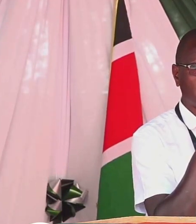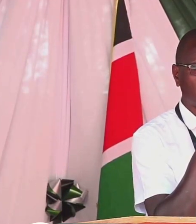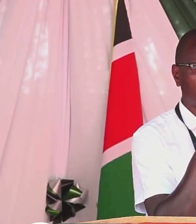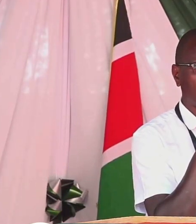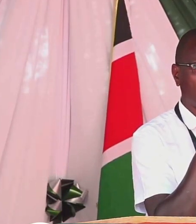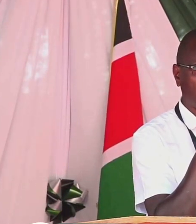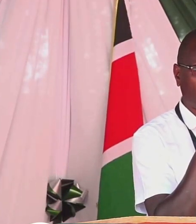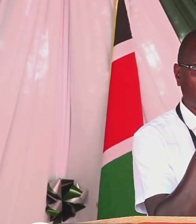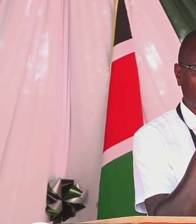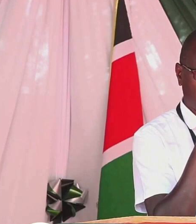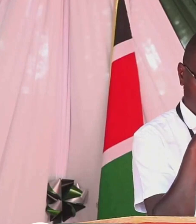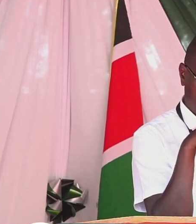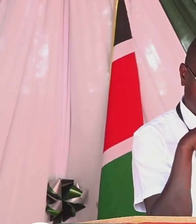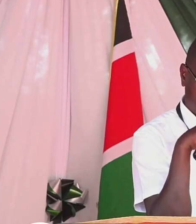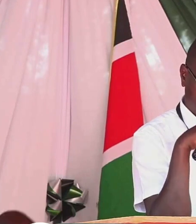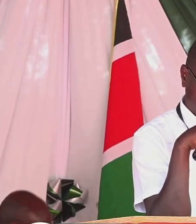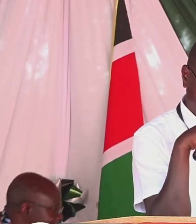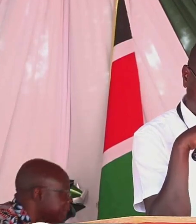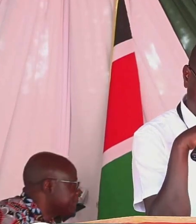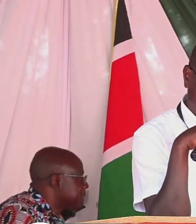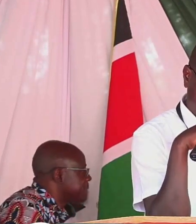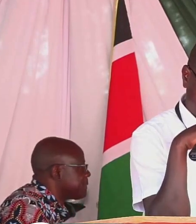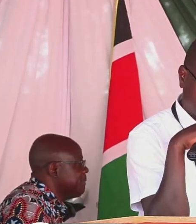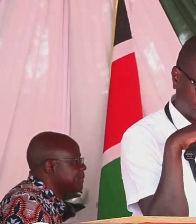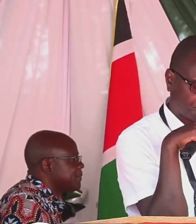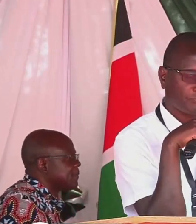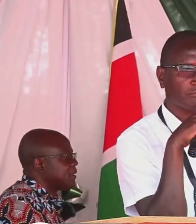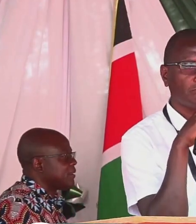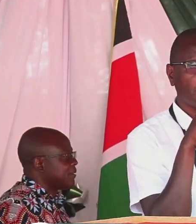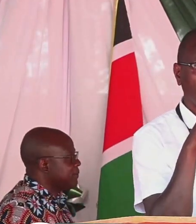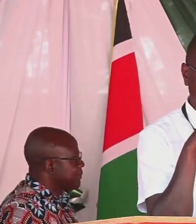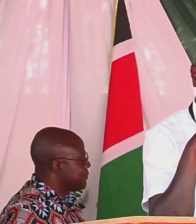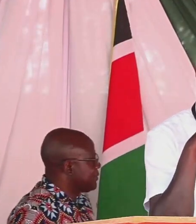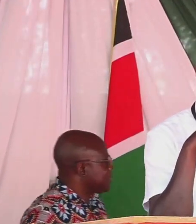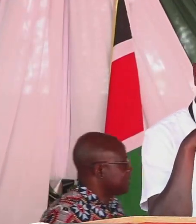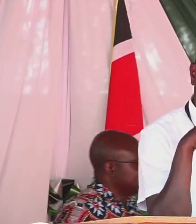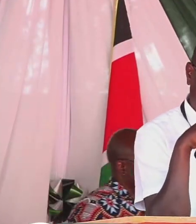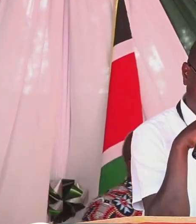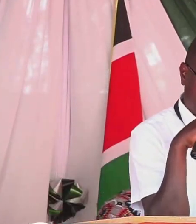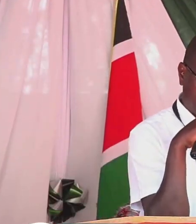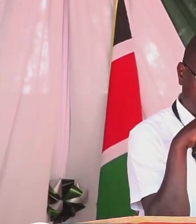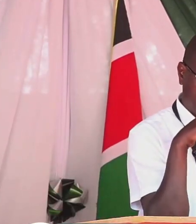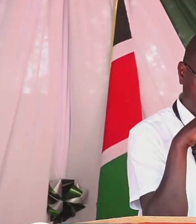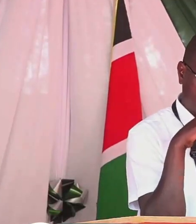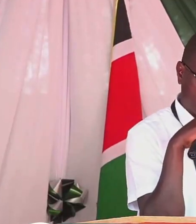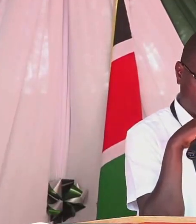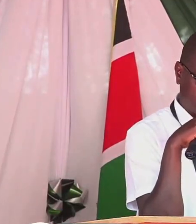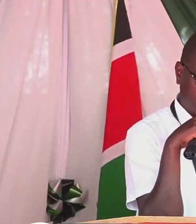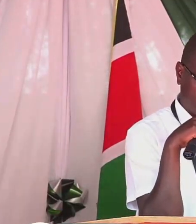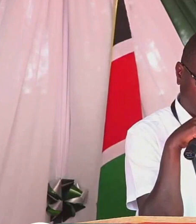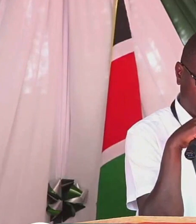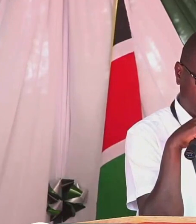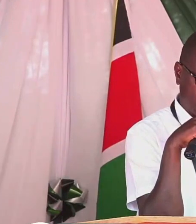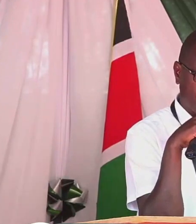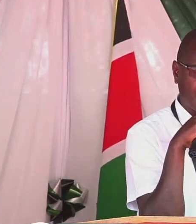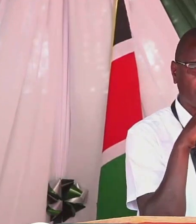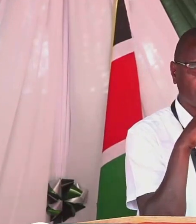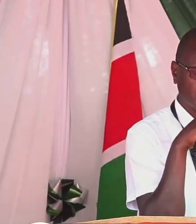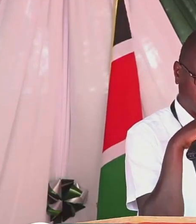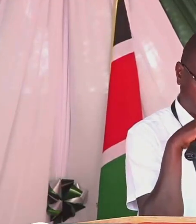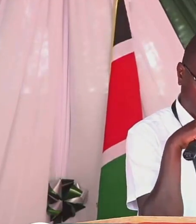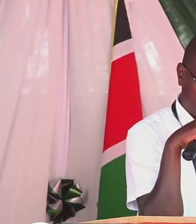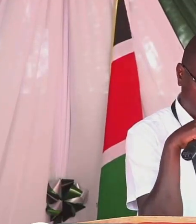very good program. But notwithstanding that, I'm happy that we have Dr. Mbarari